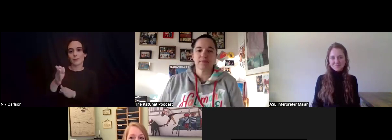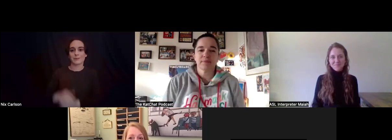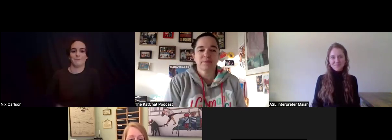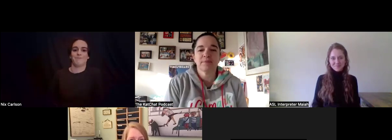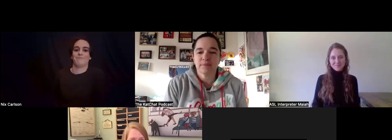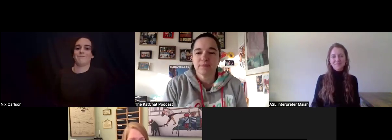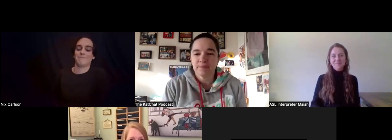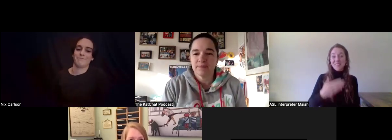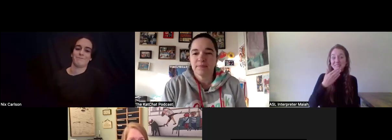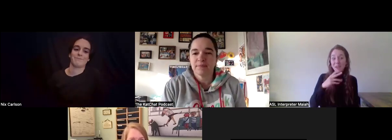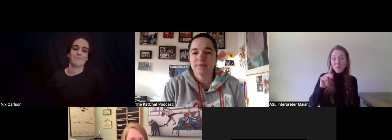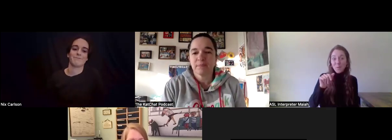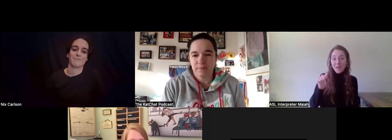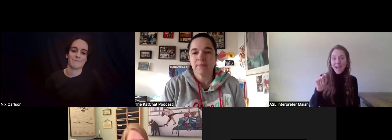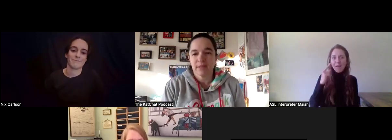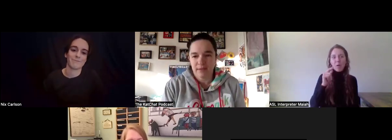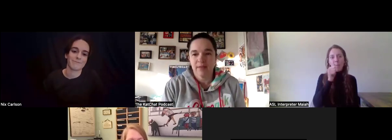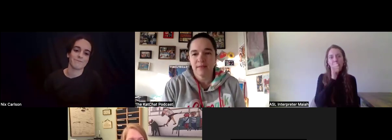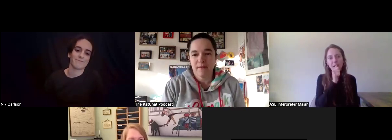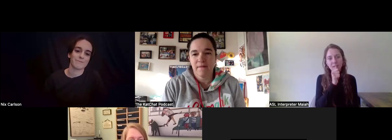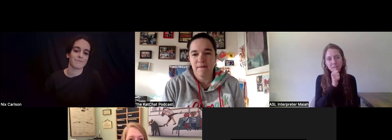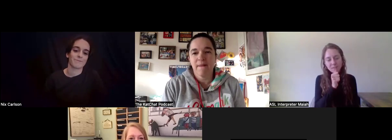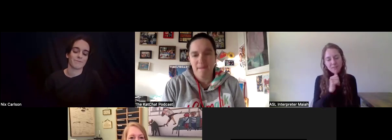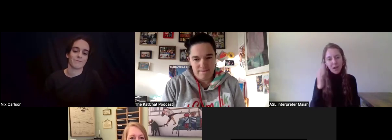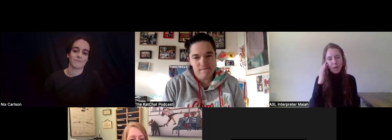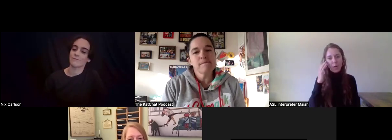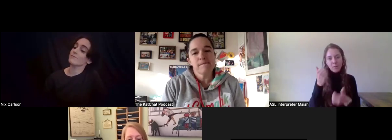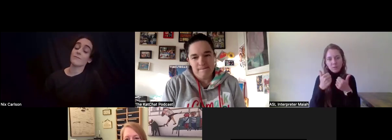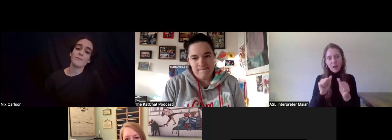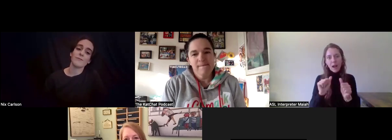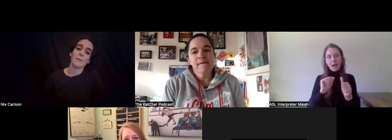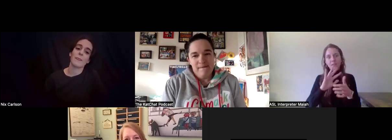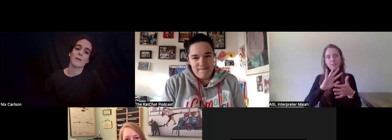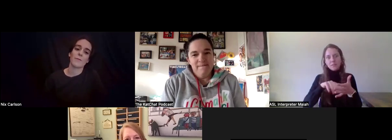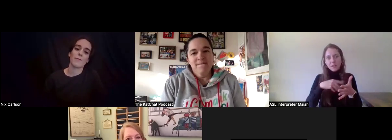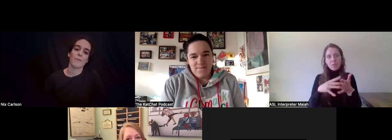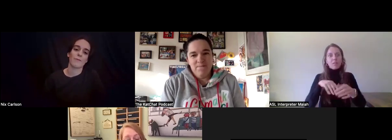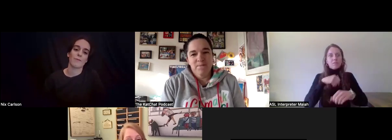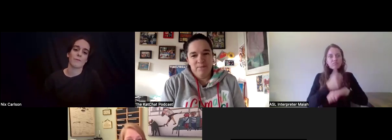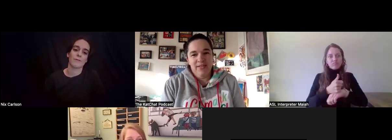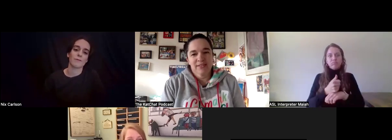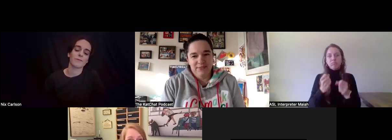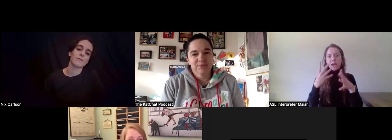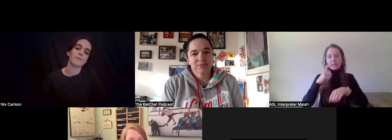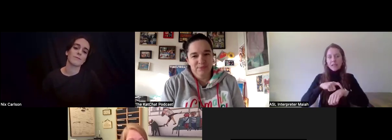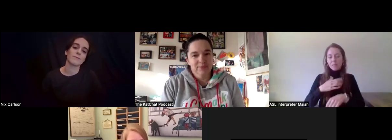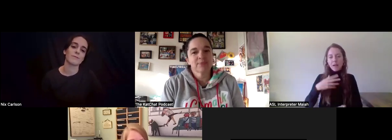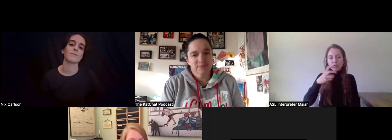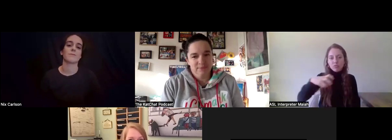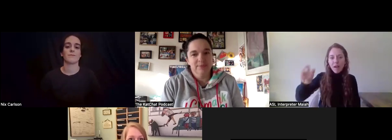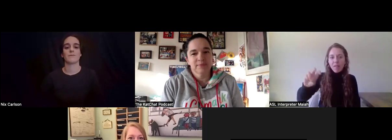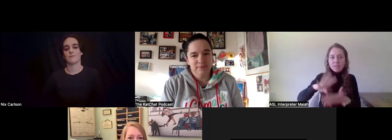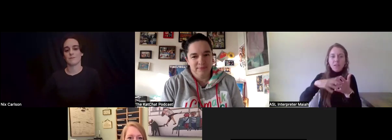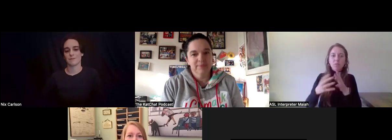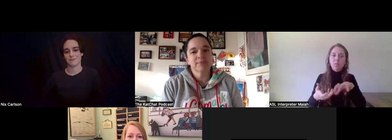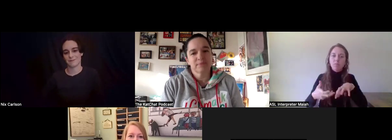so patient because I know that we've tried to get this scheduled a few times and my travel schedule is so bonkers. So